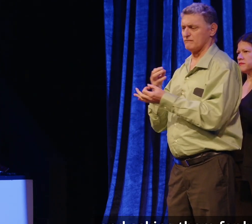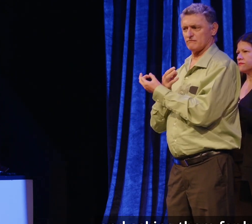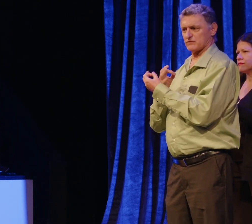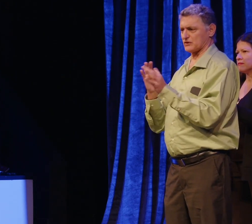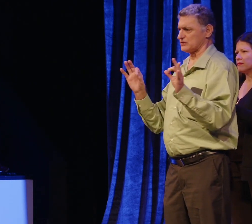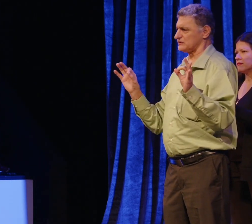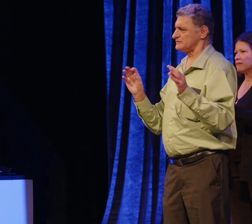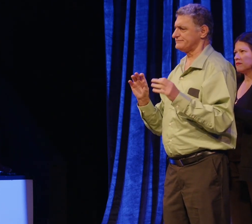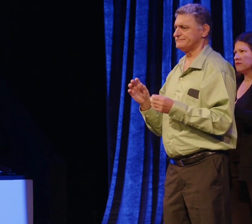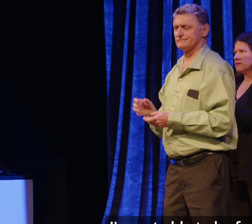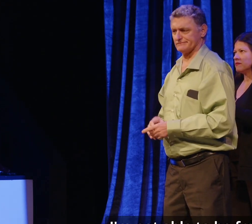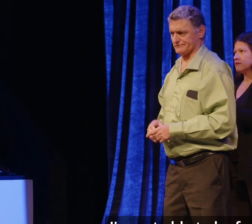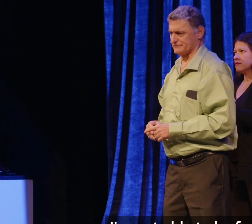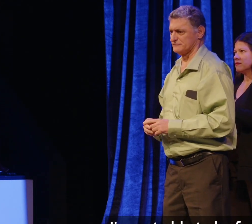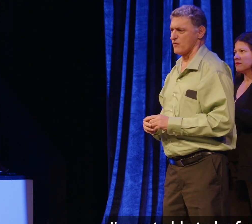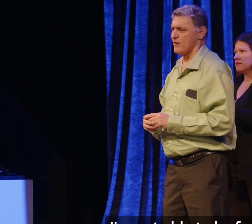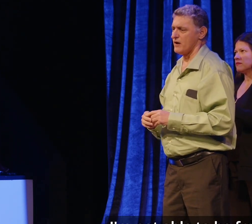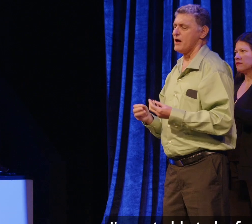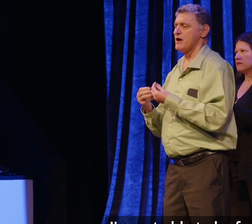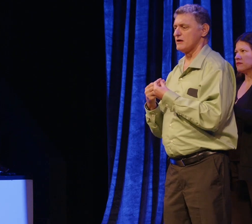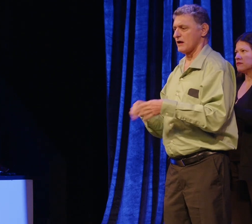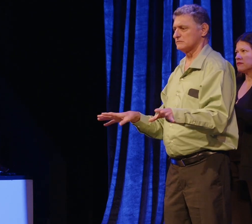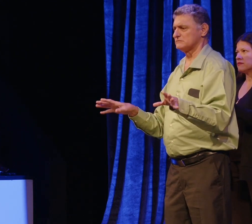help. I'm not able to be free.